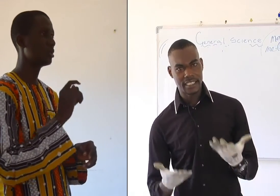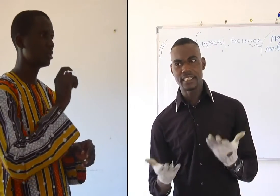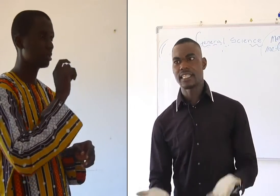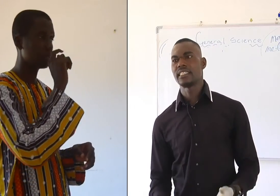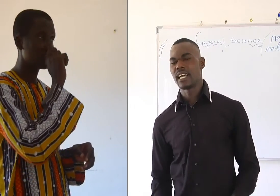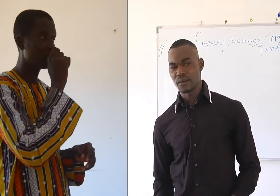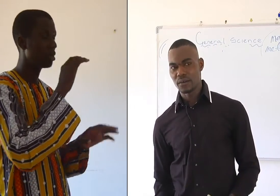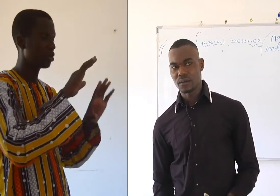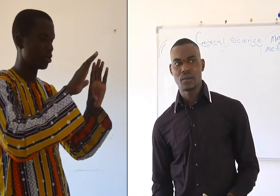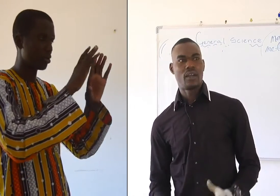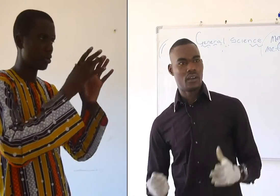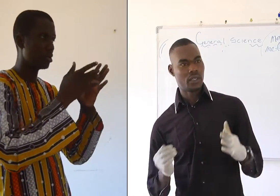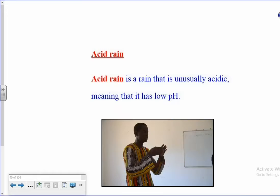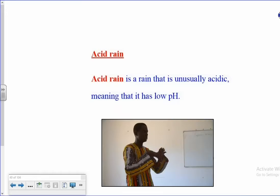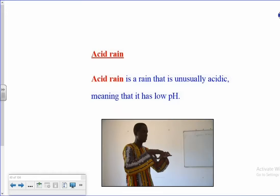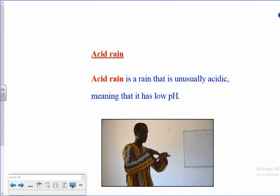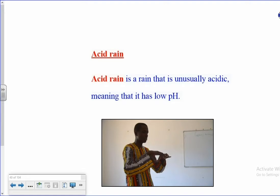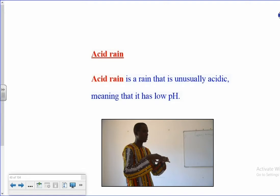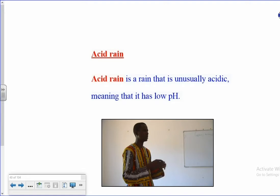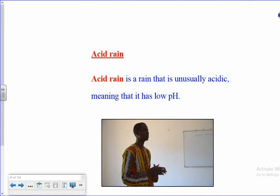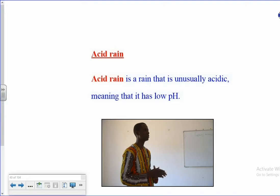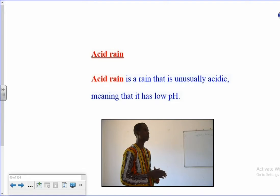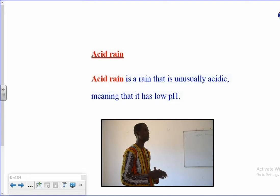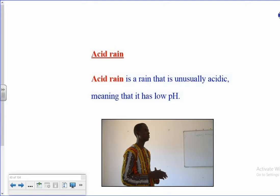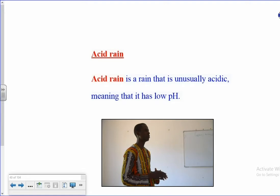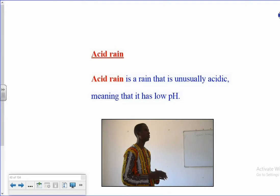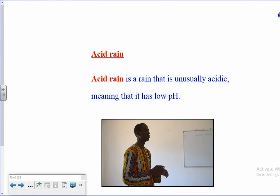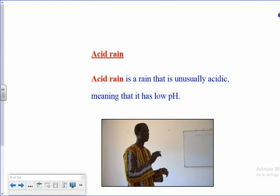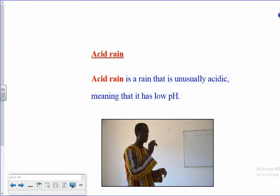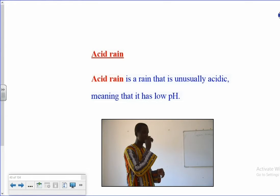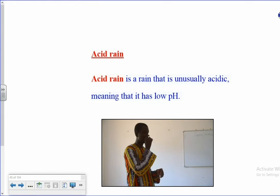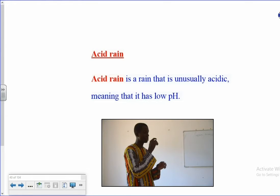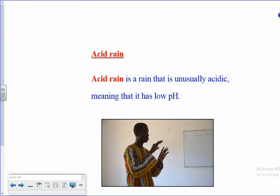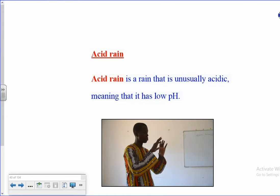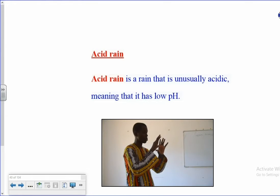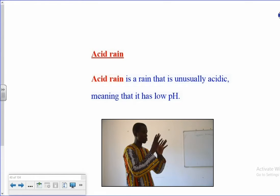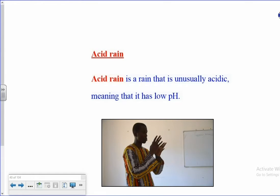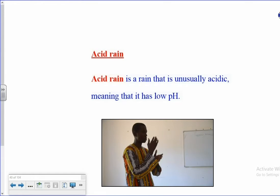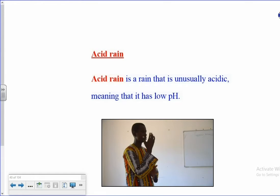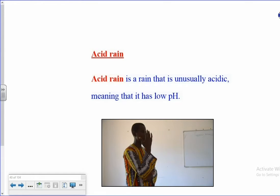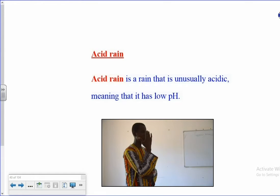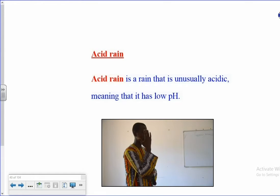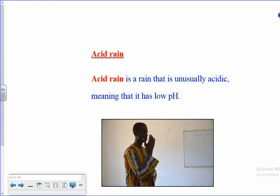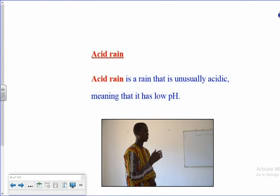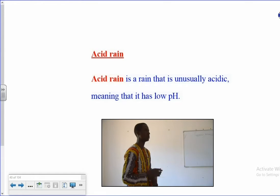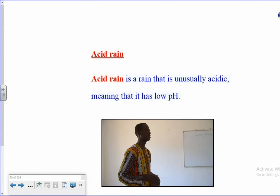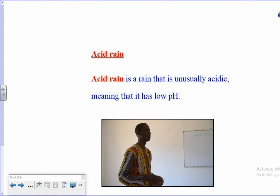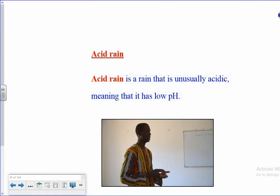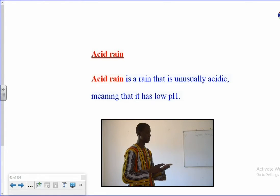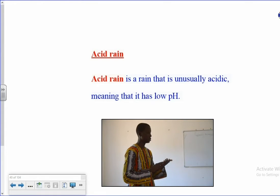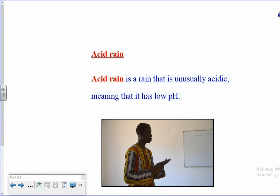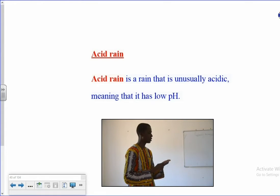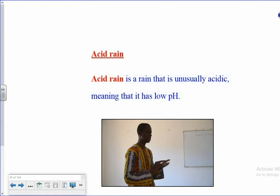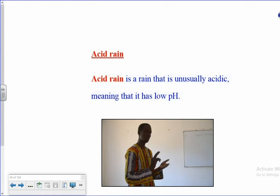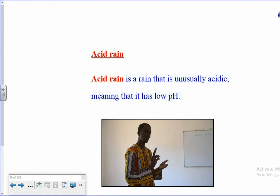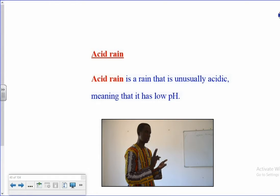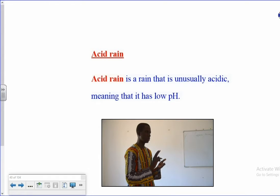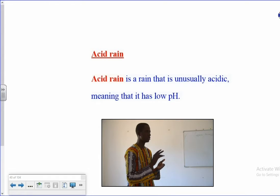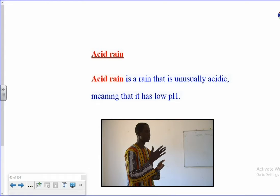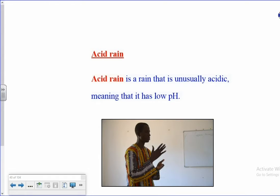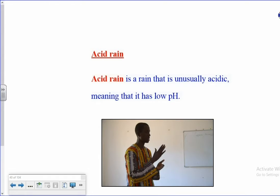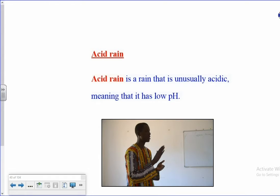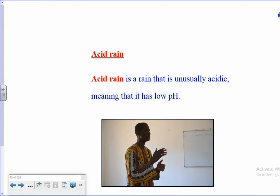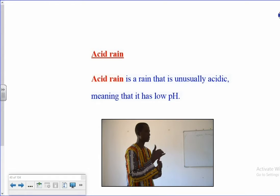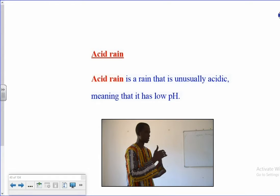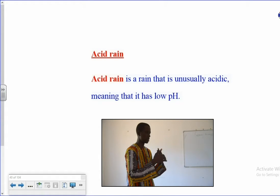acid rain in essence now? We said acid rain is a rain that is unusually acidic,